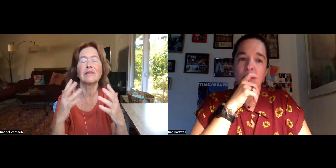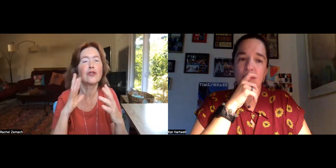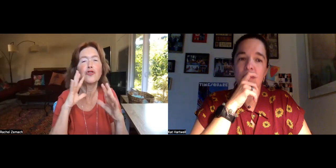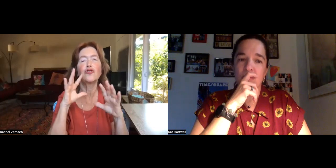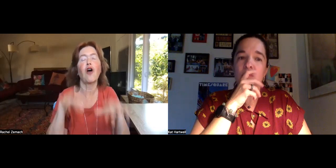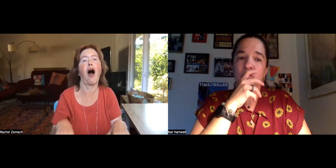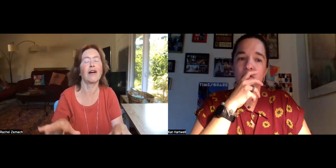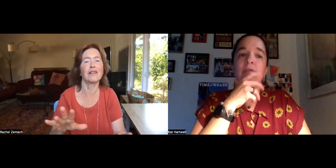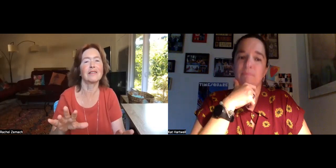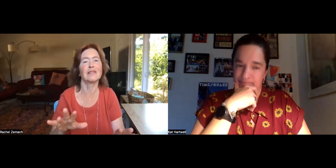shock.